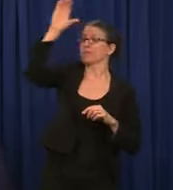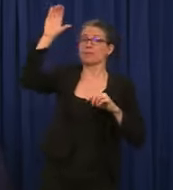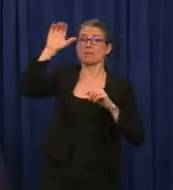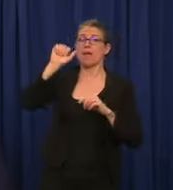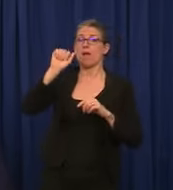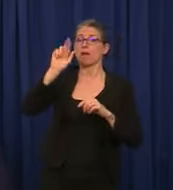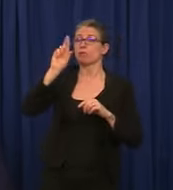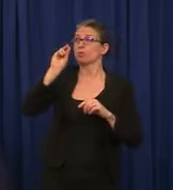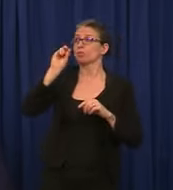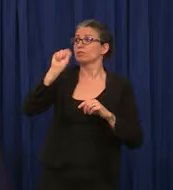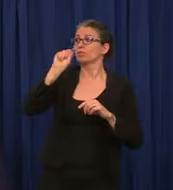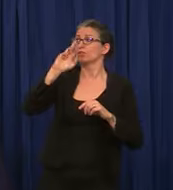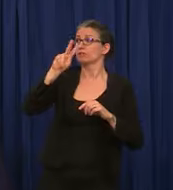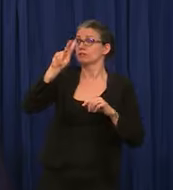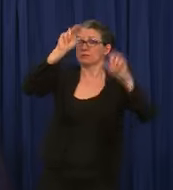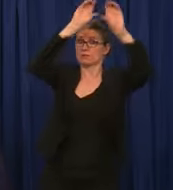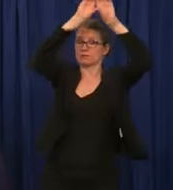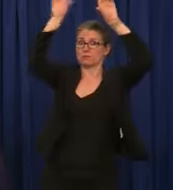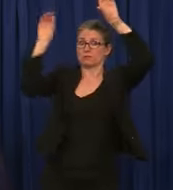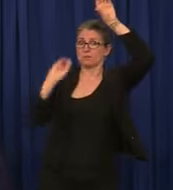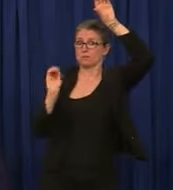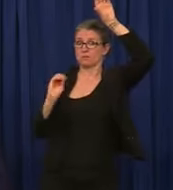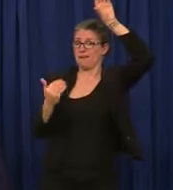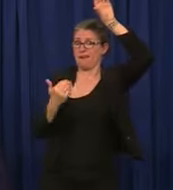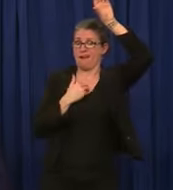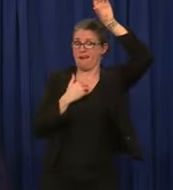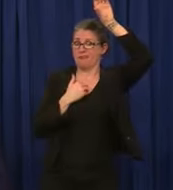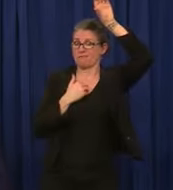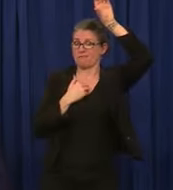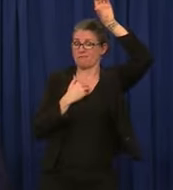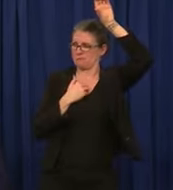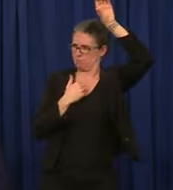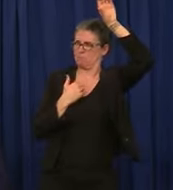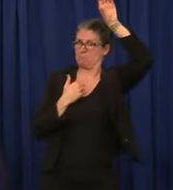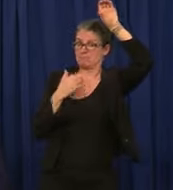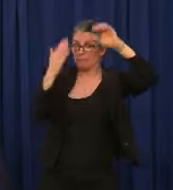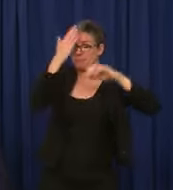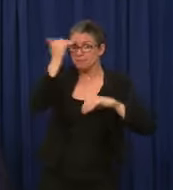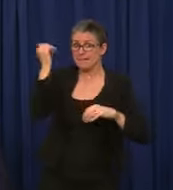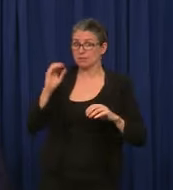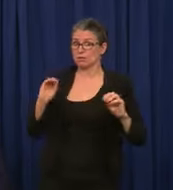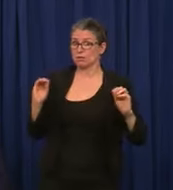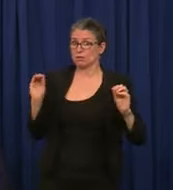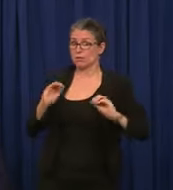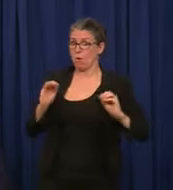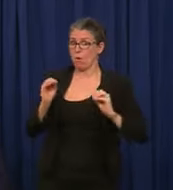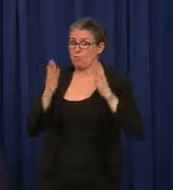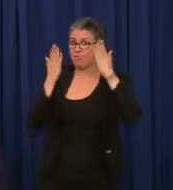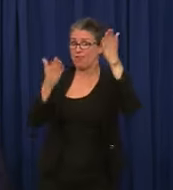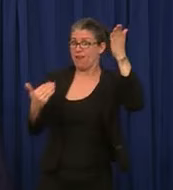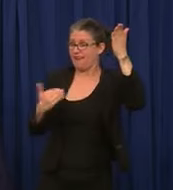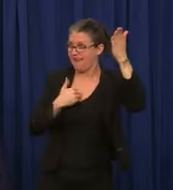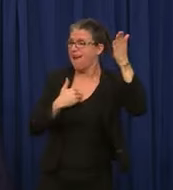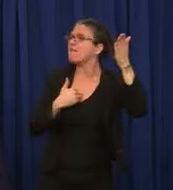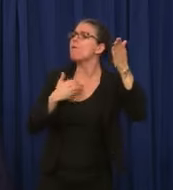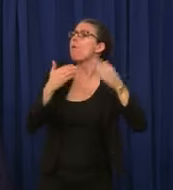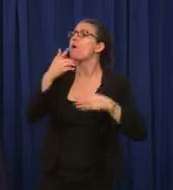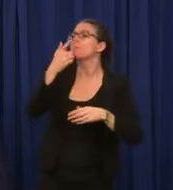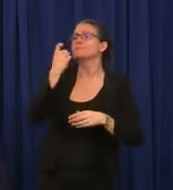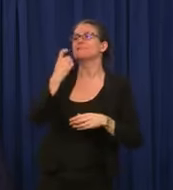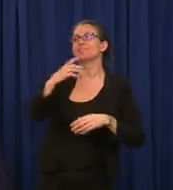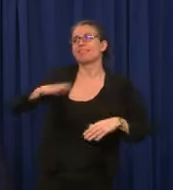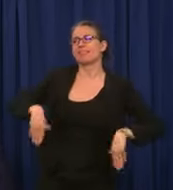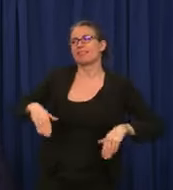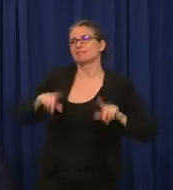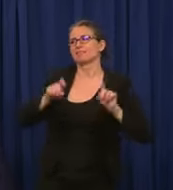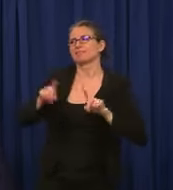here, or are there cases and the tests just haven't been processed yet? So Ashley's question is about cases in Aroostook County